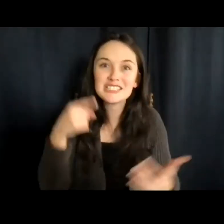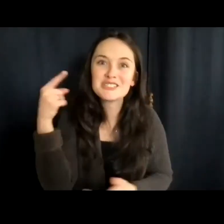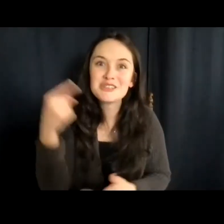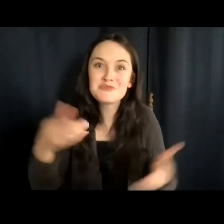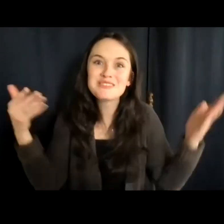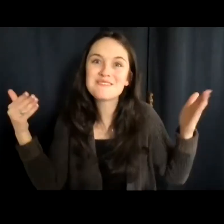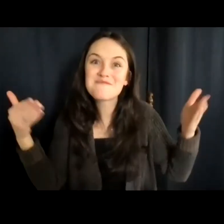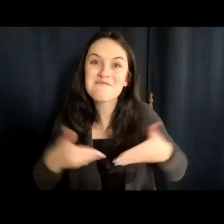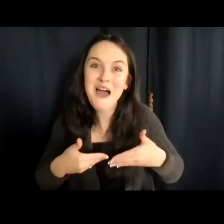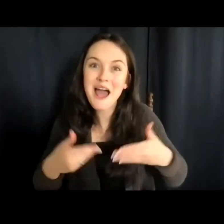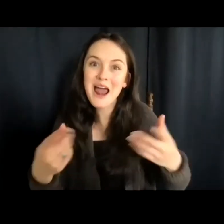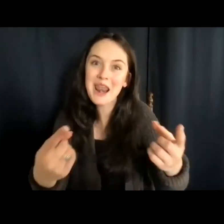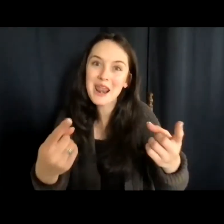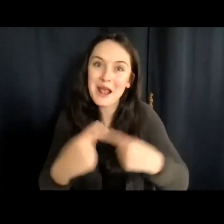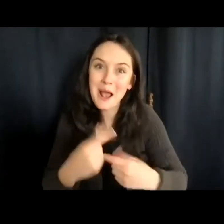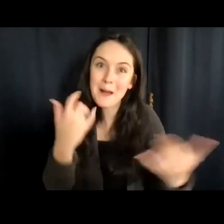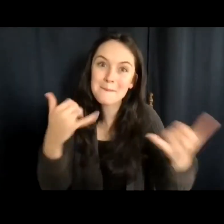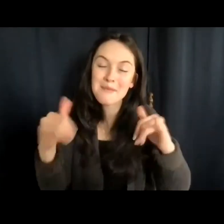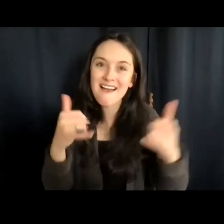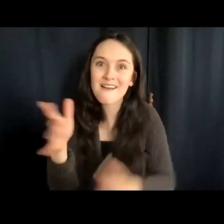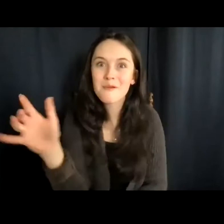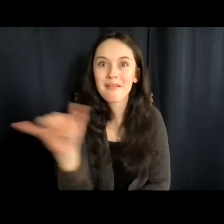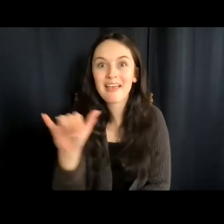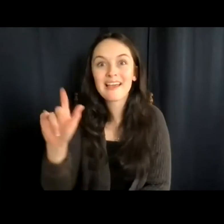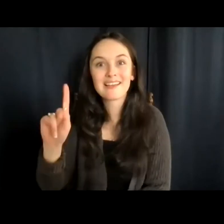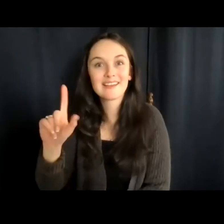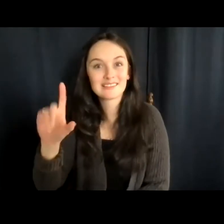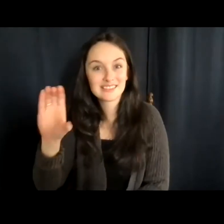like KLCC.